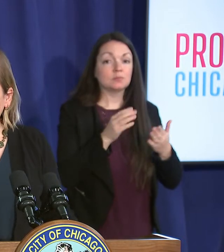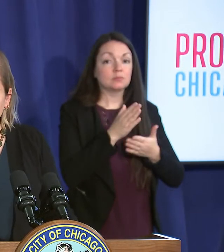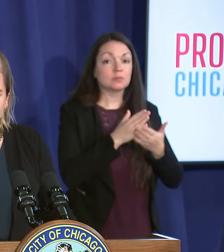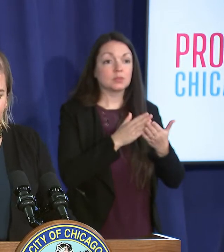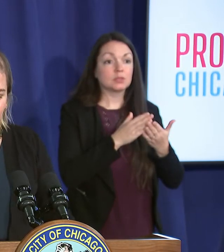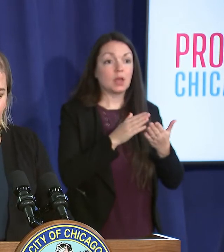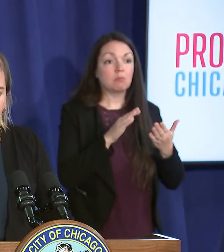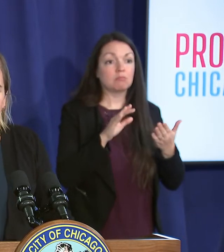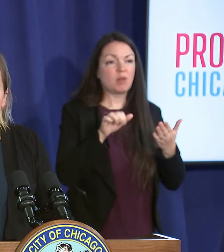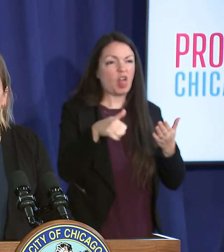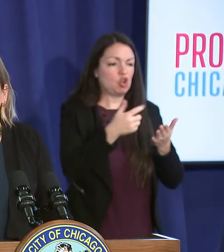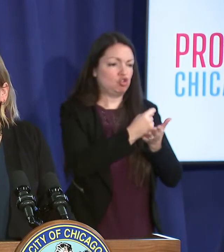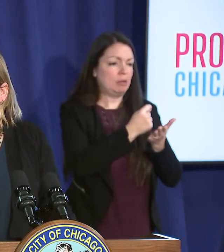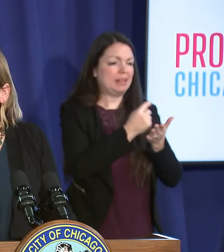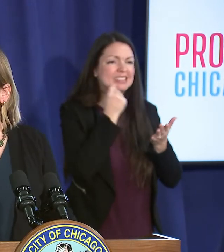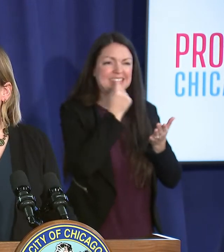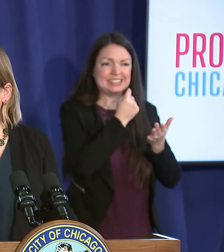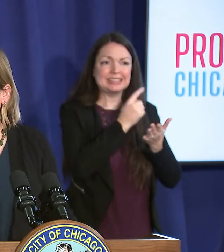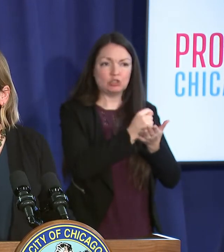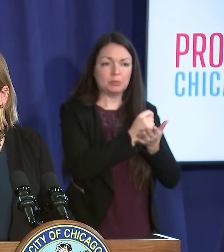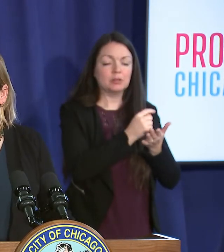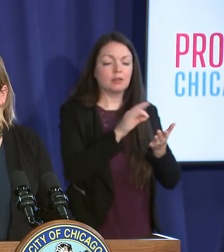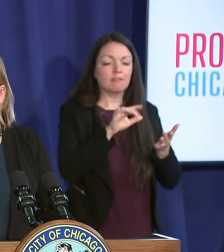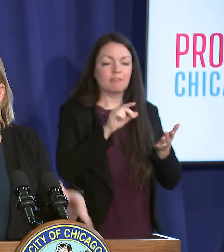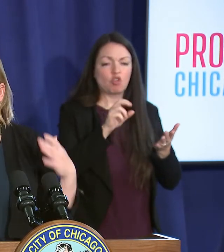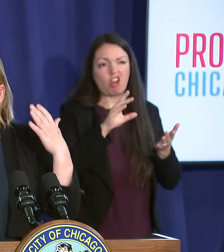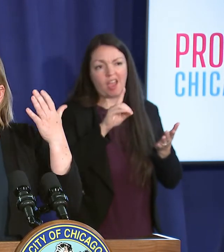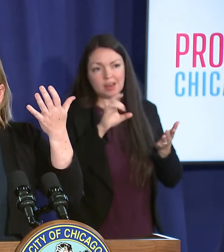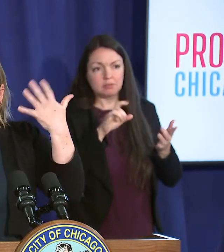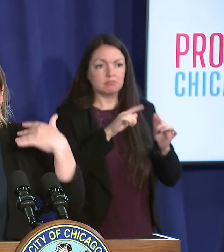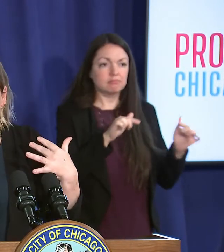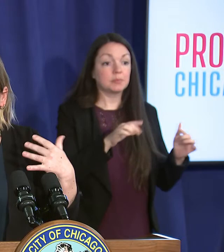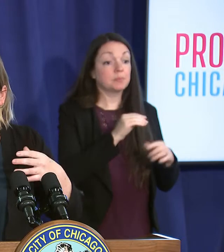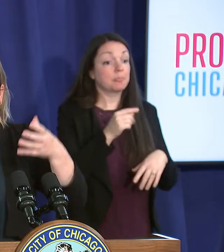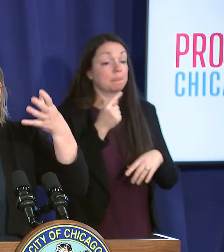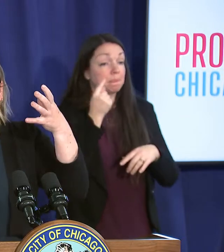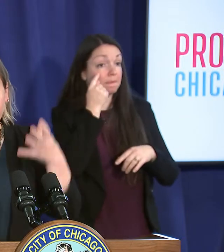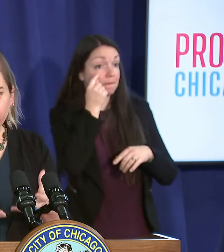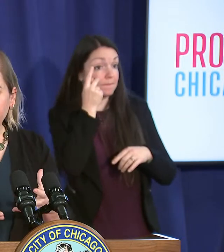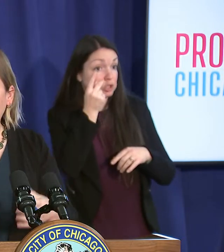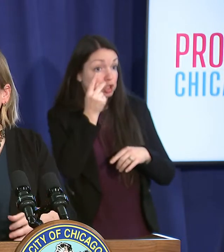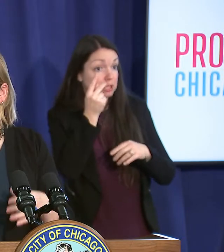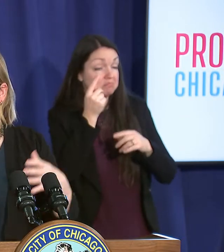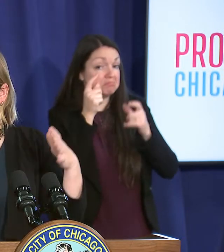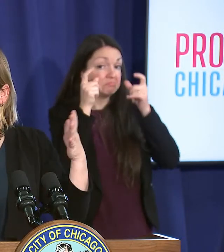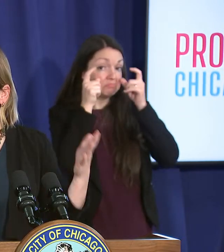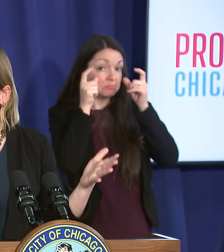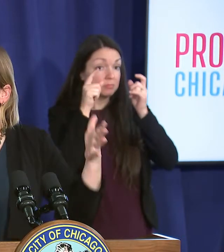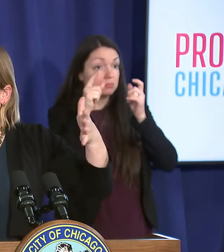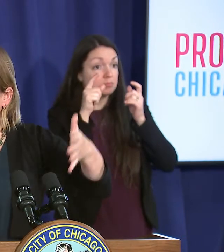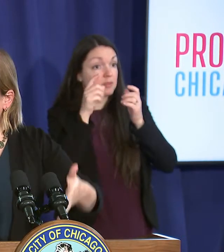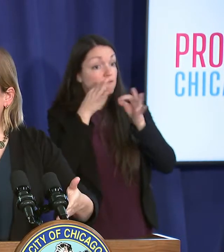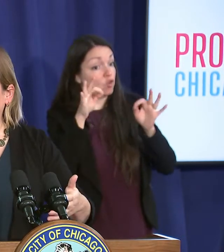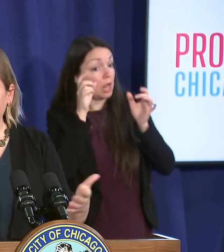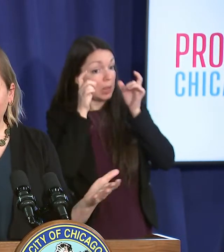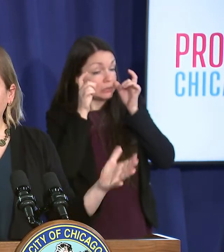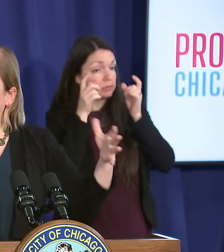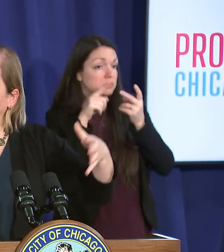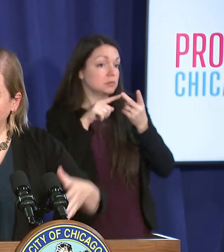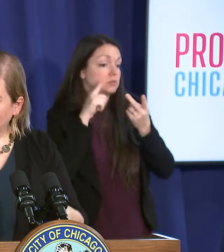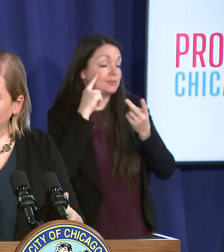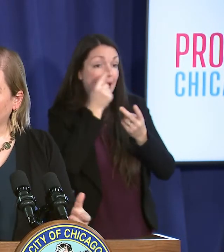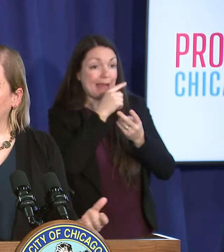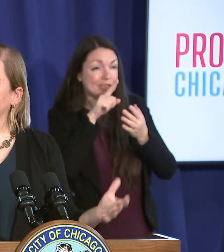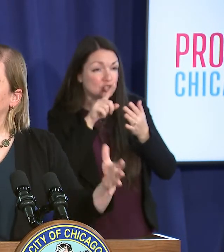the fluoride treatments, et cetera. We also run the vision program so that kids are getting their eyes checked, they're getting free glasses.